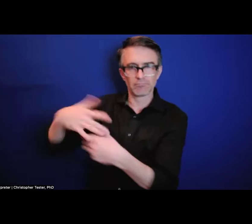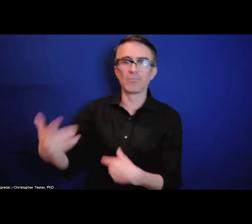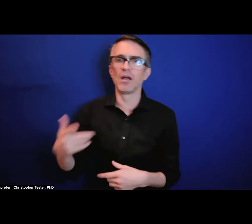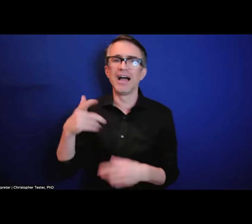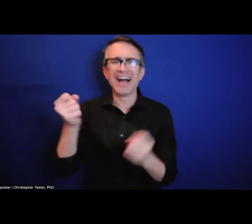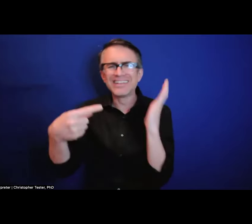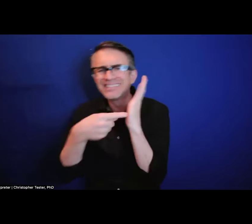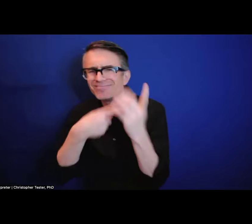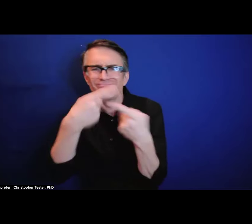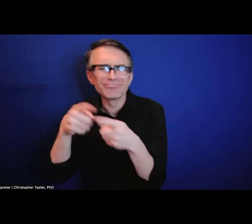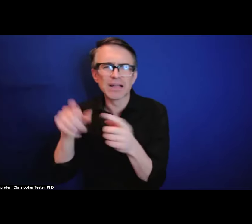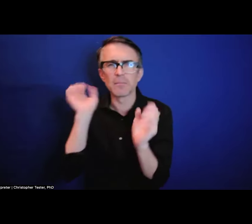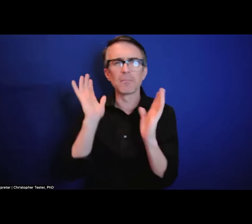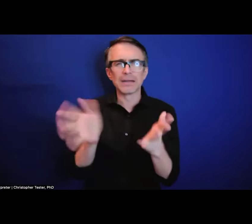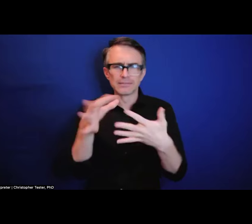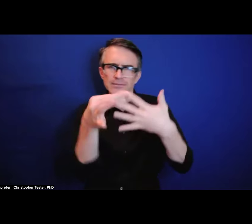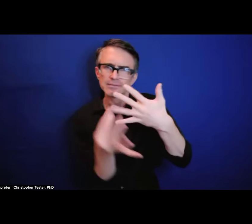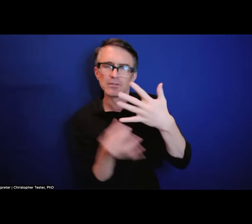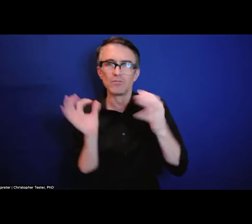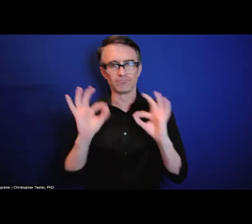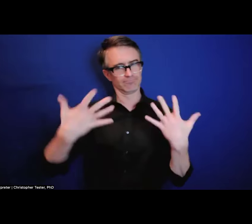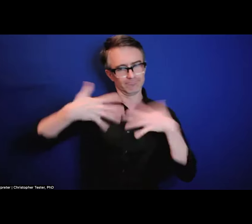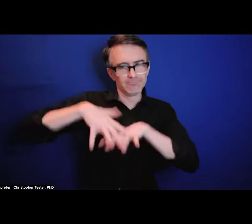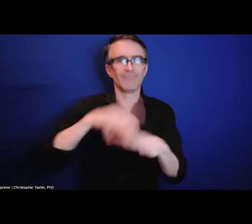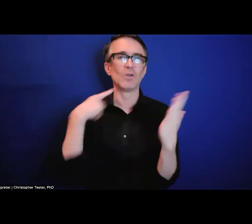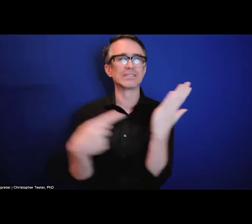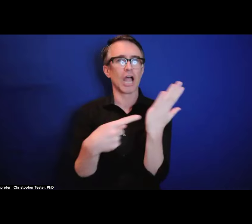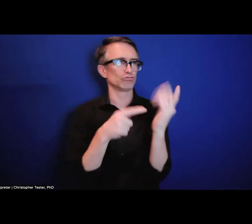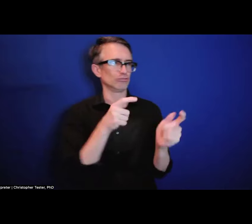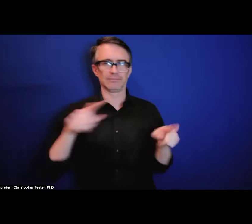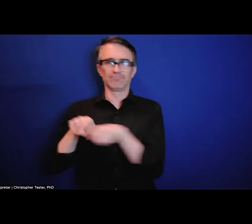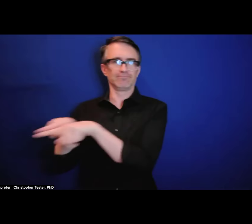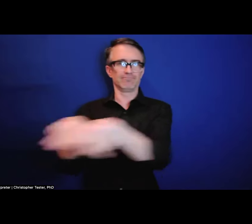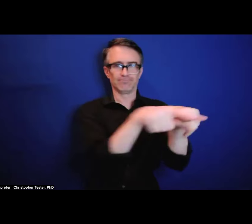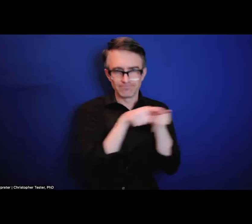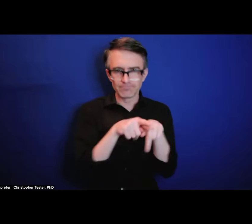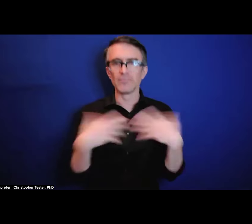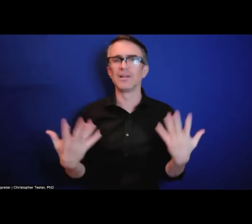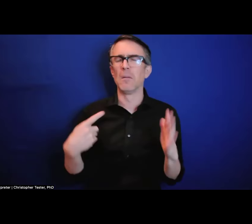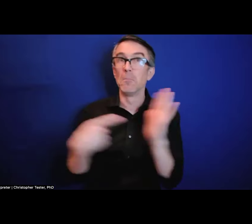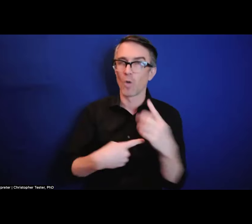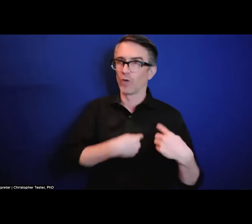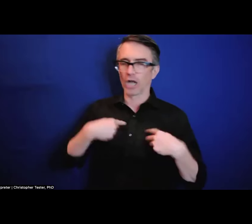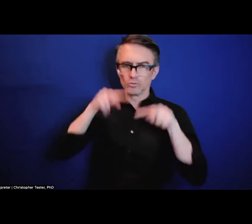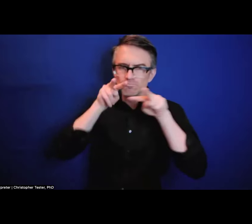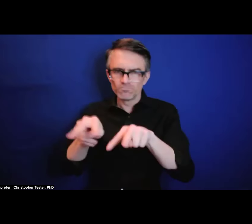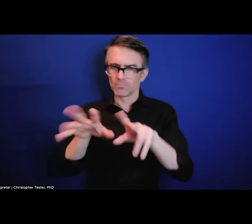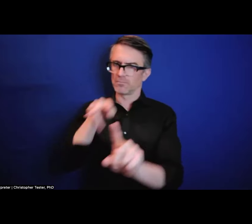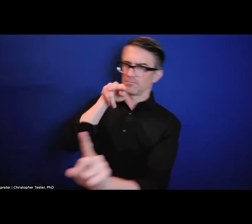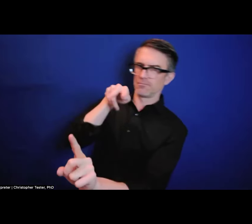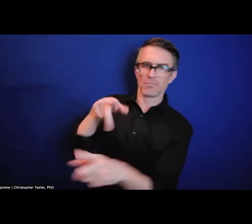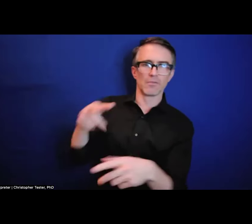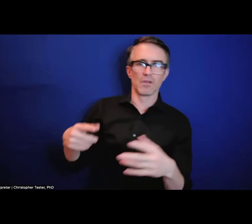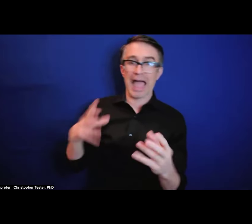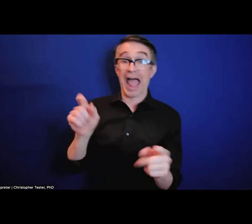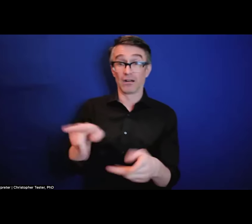the accessibility of healthcare facilities, we're partnering with governments to remove barriers in accessing healthcare